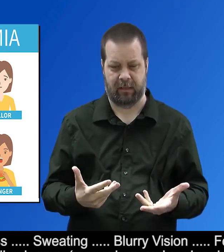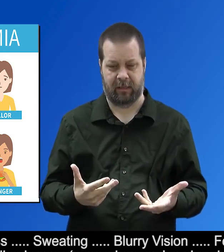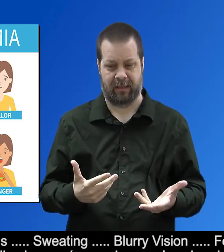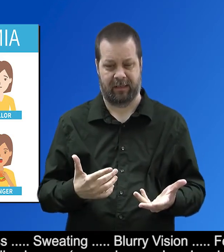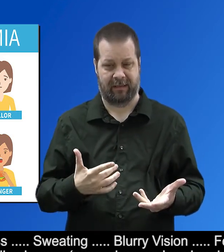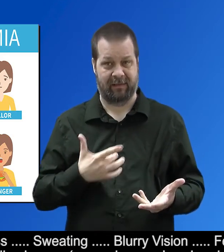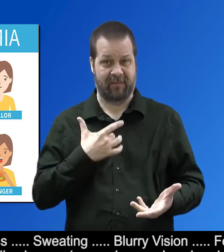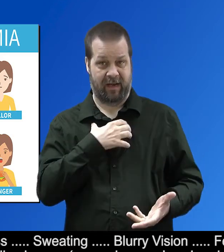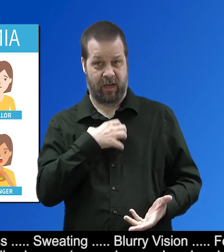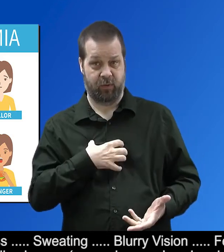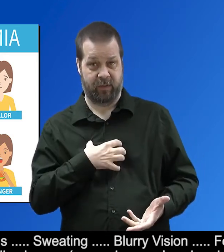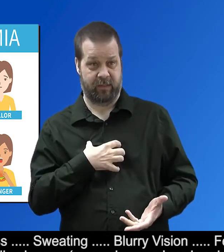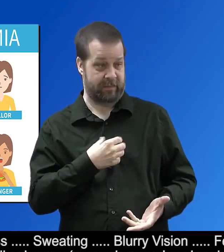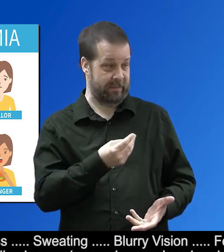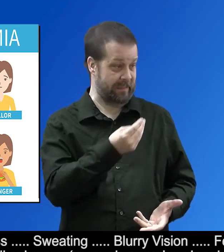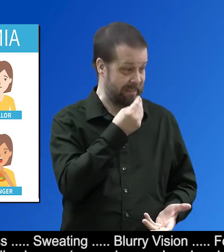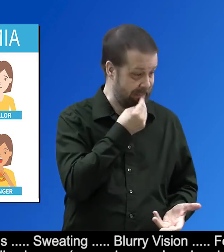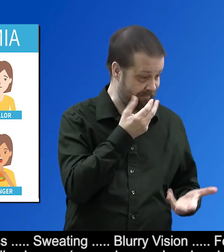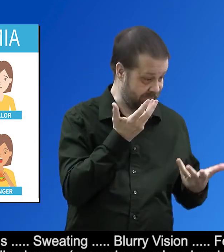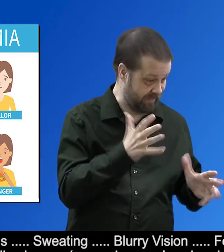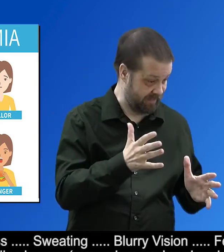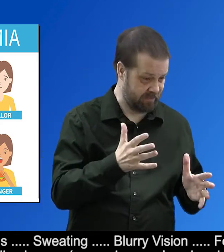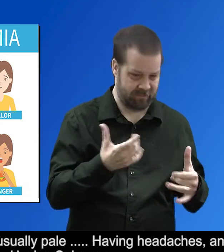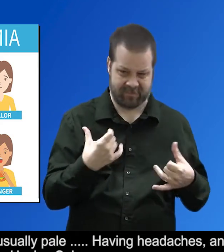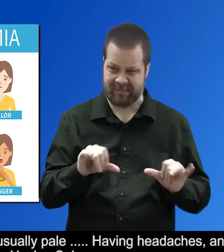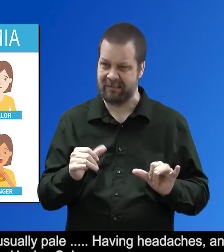feeling hungry even when you've already had a meal,